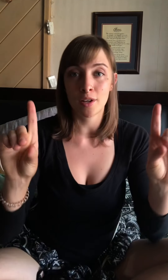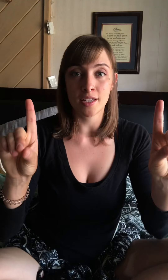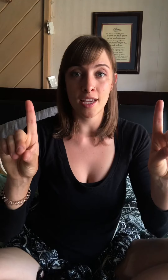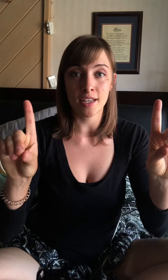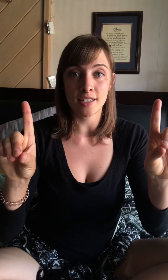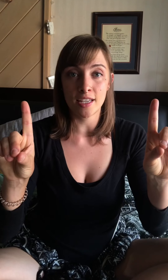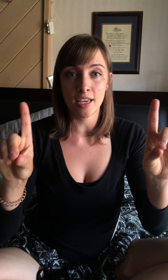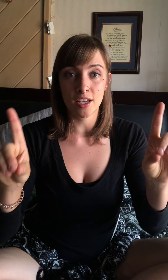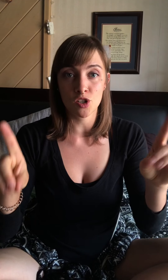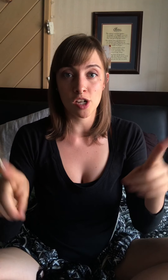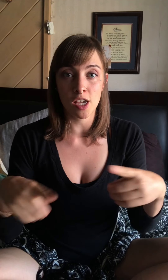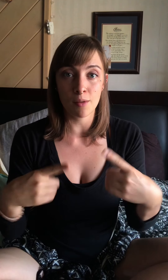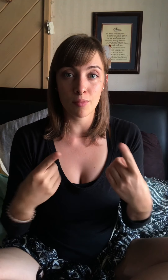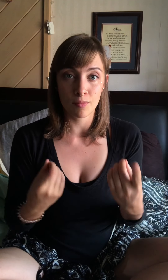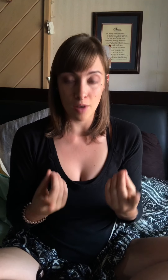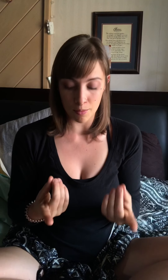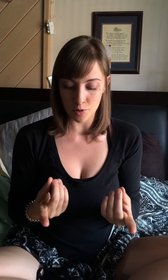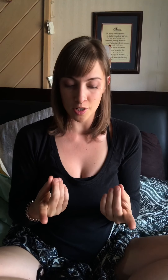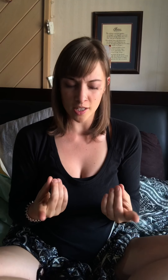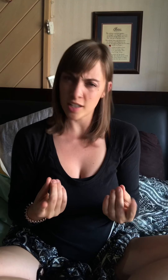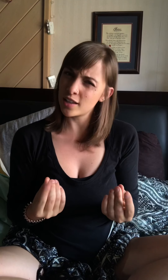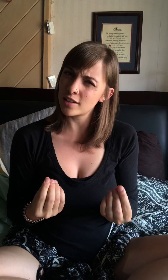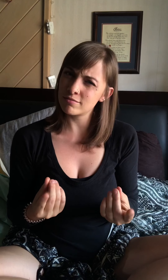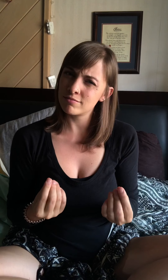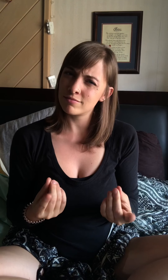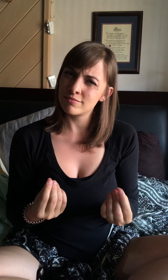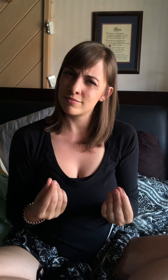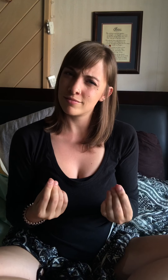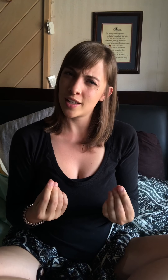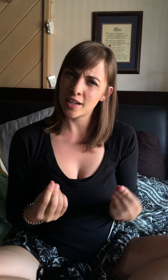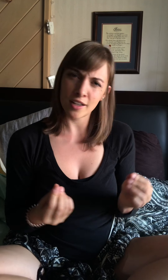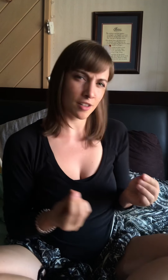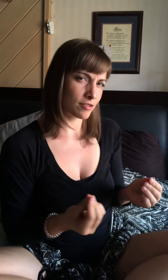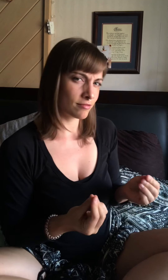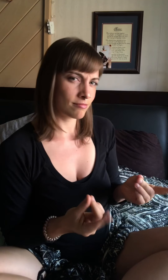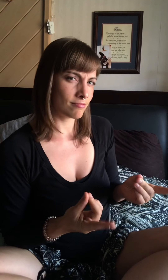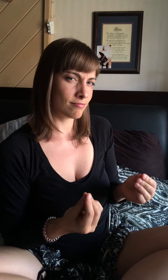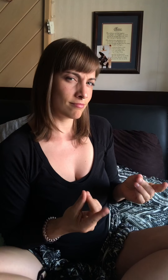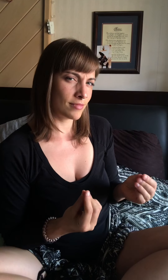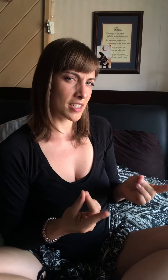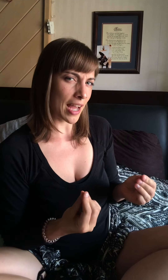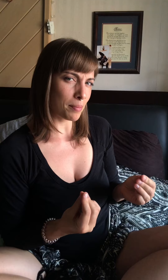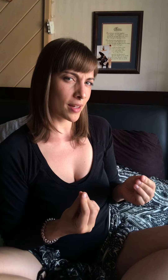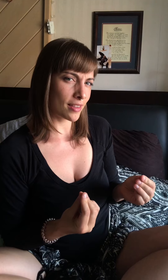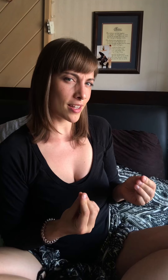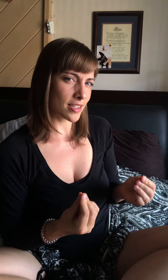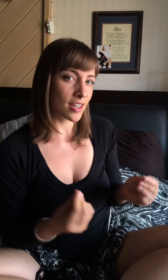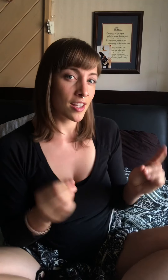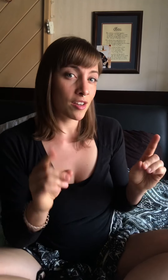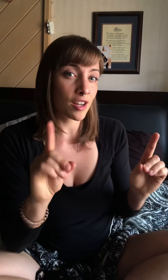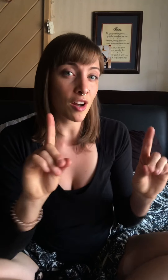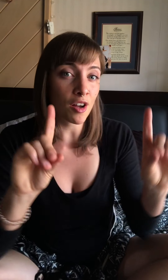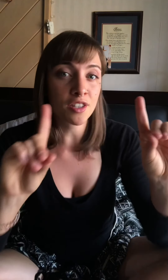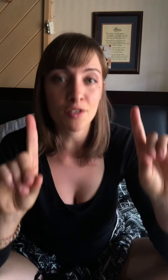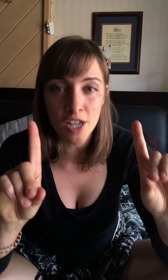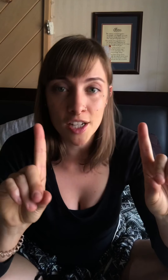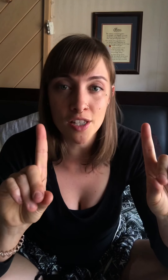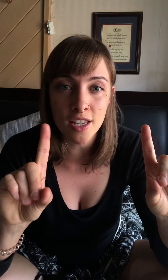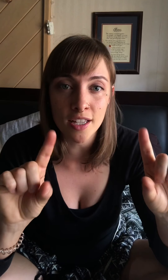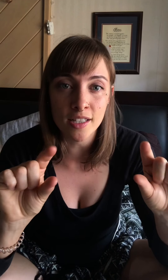take a D hand shape up towards the ceiling and kind of tap like this. You can also change these